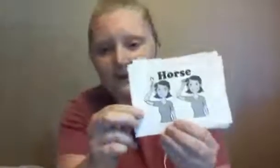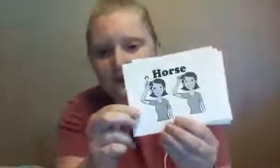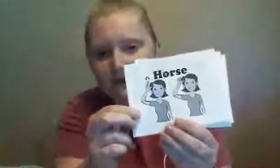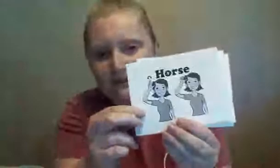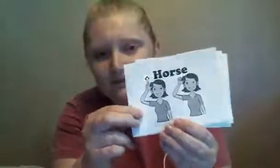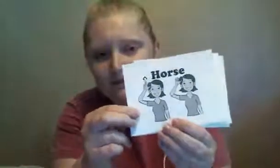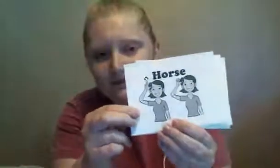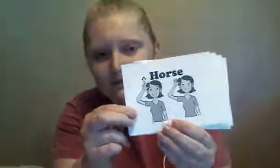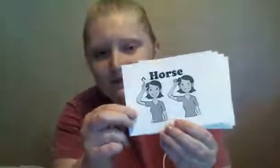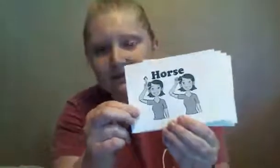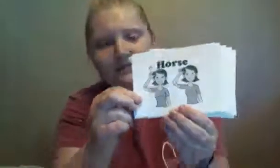horse.